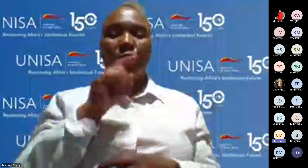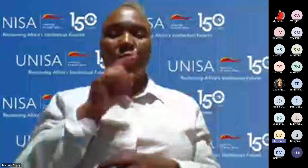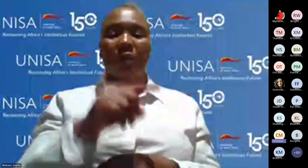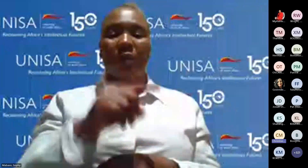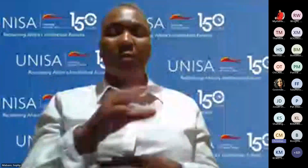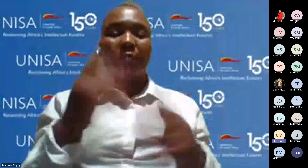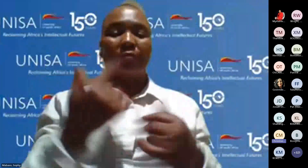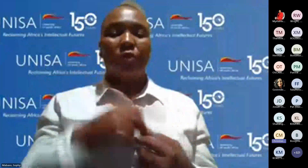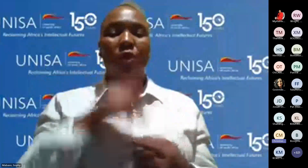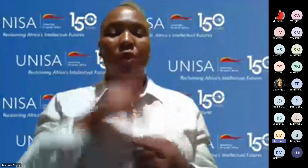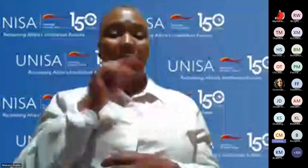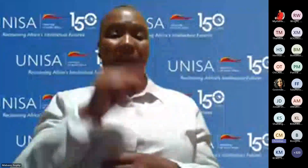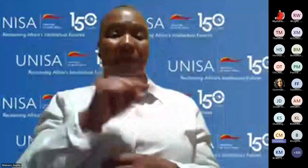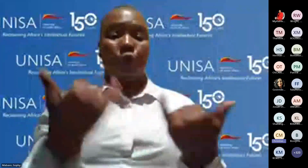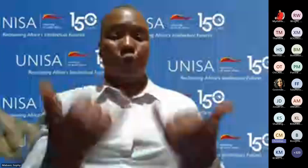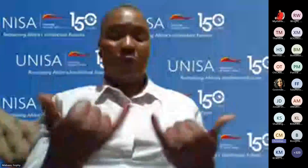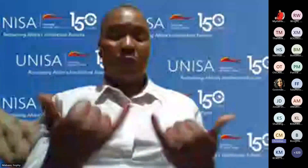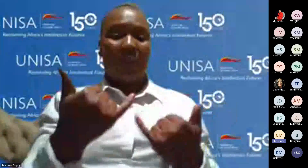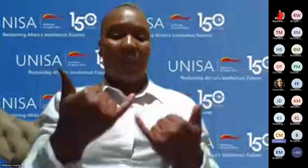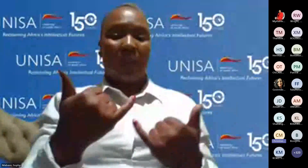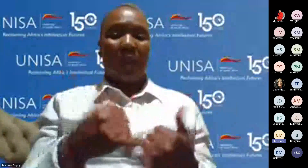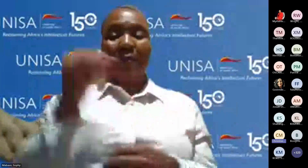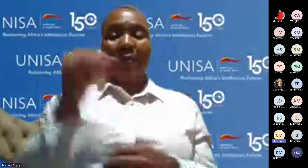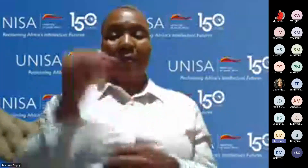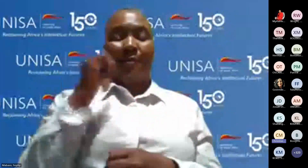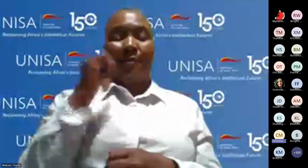I used it today and yesterday,